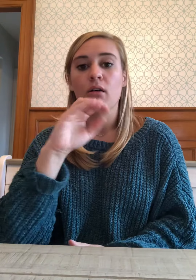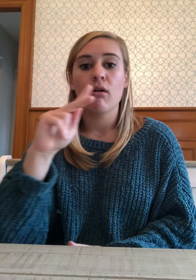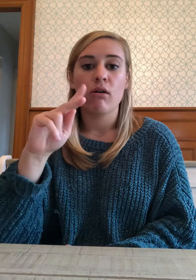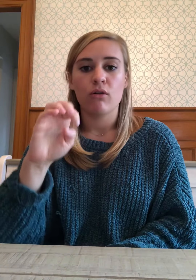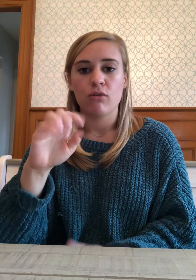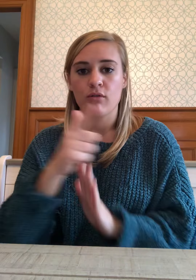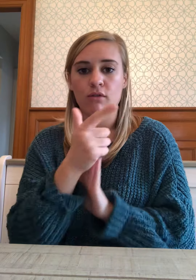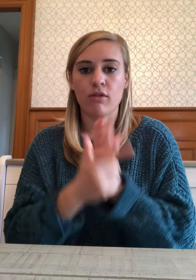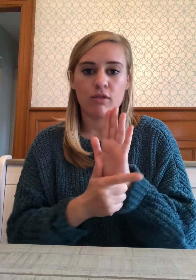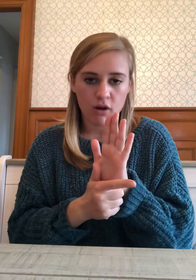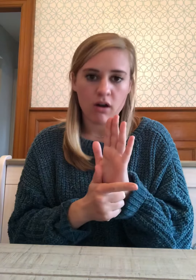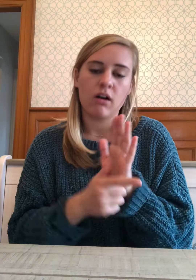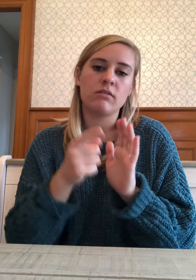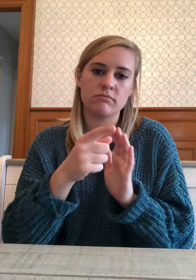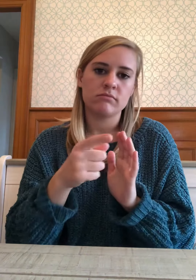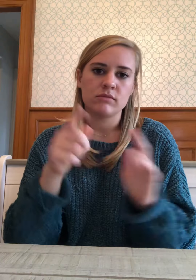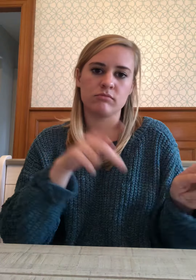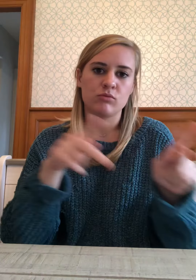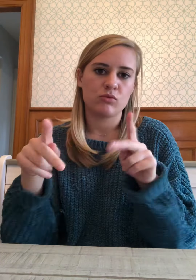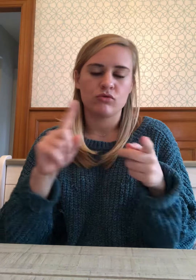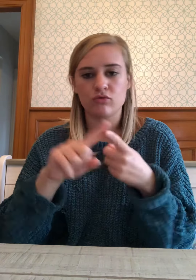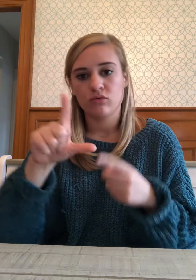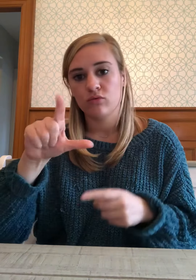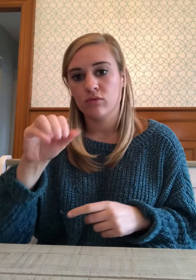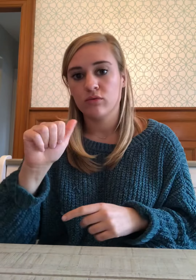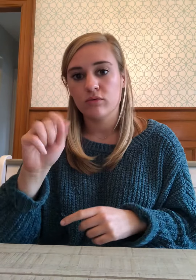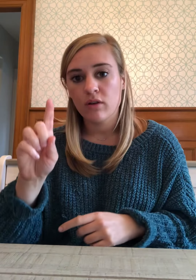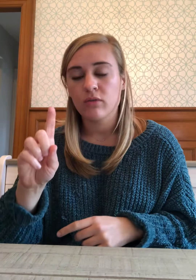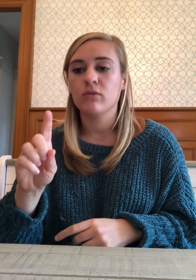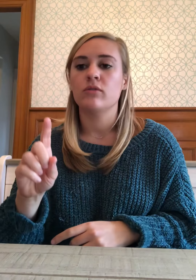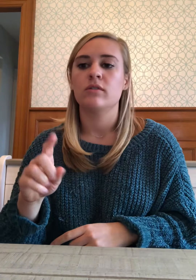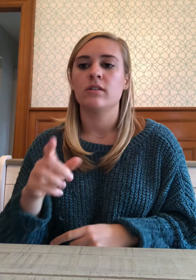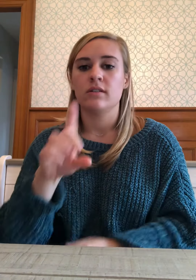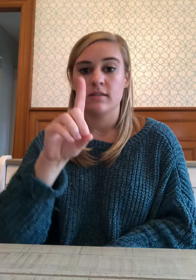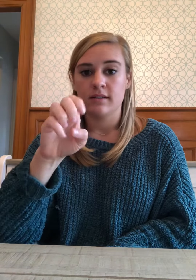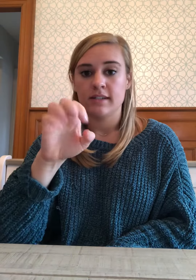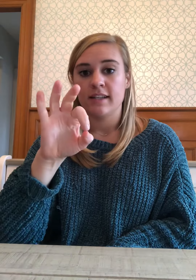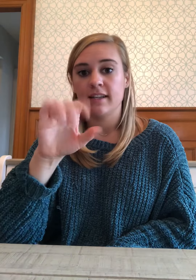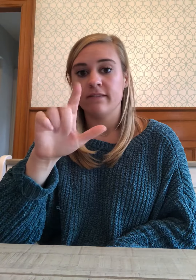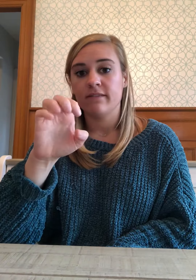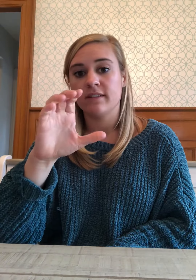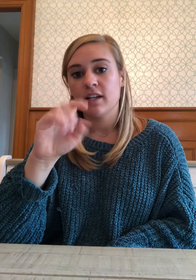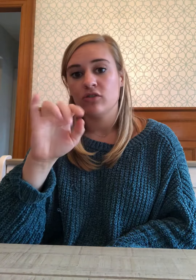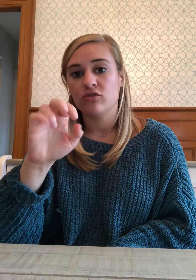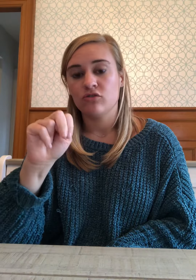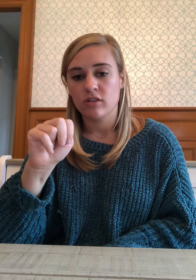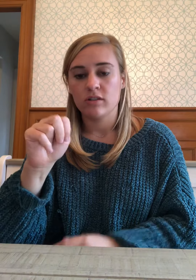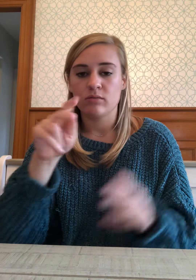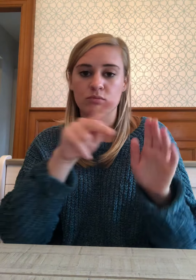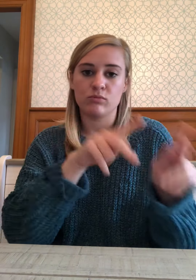load. We're not going to dwell on this, but deflection is proportional to load.